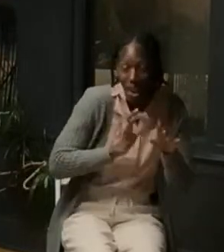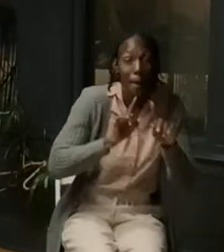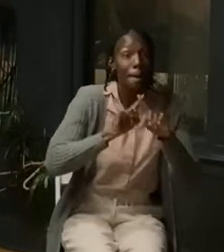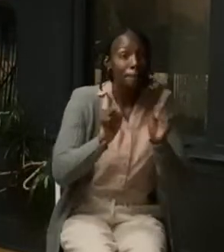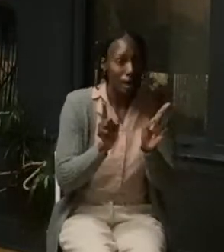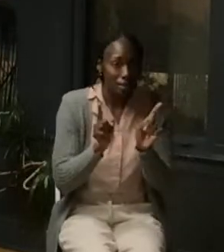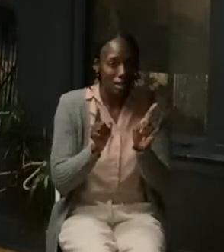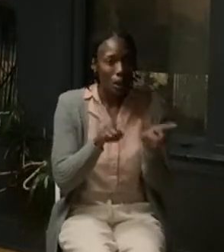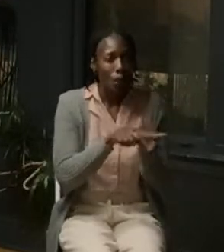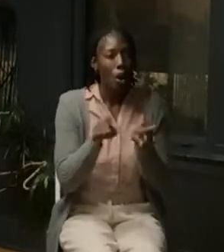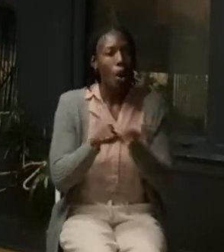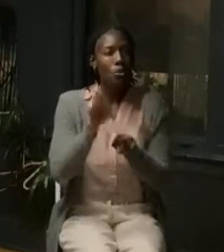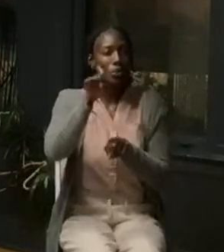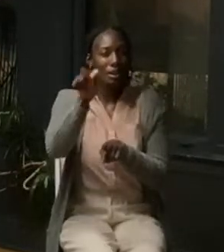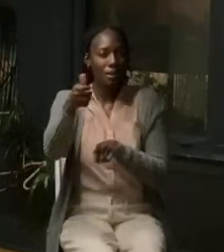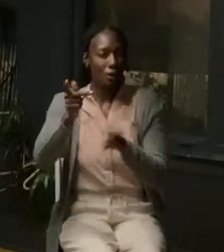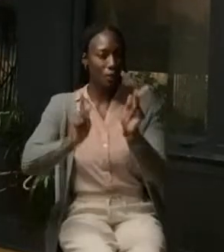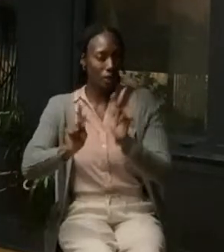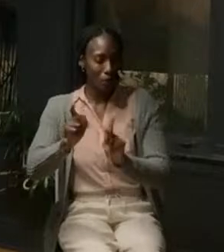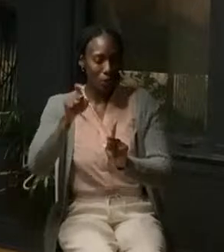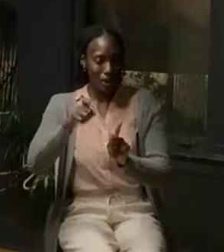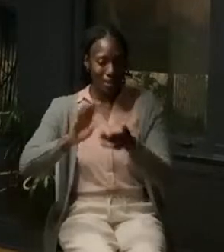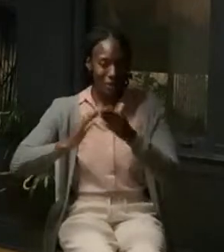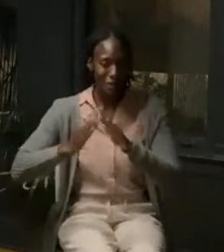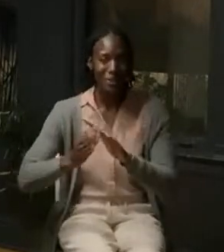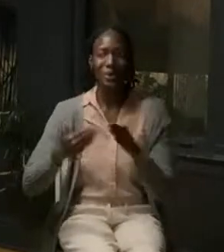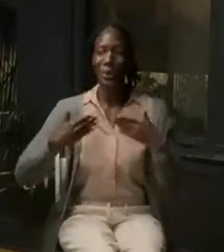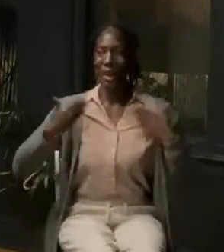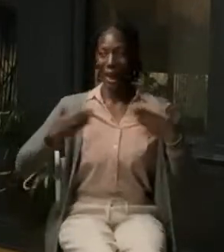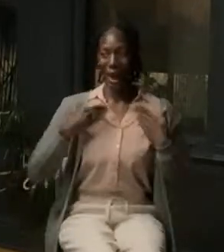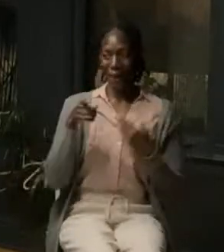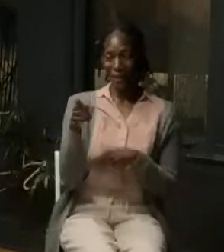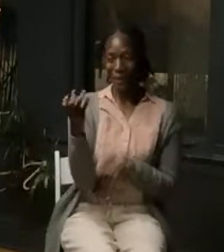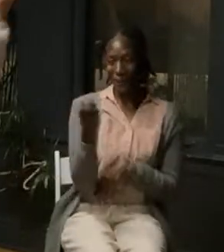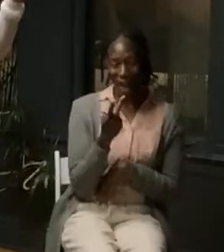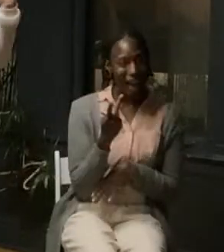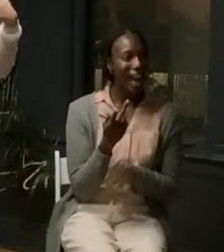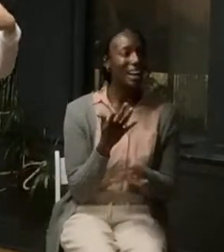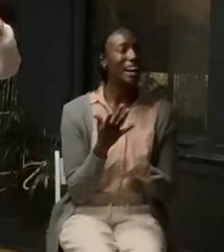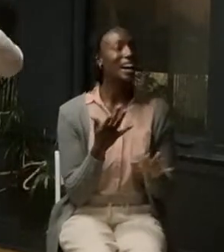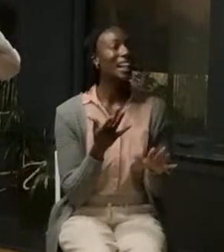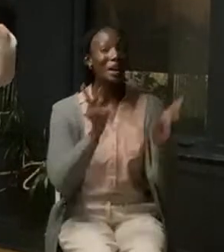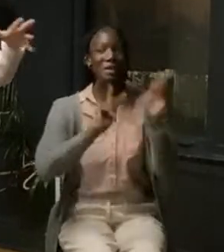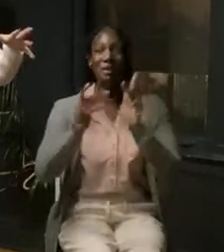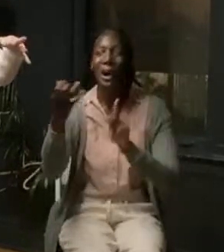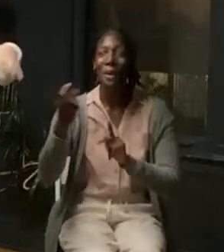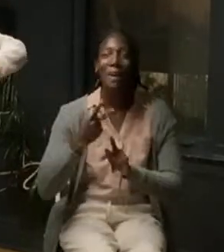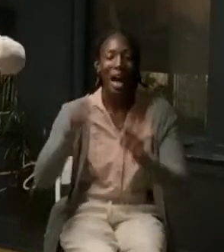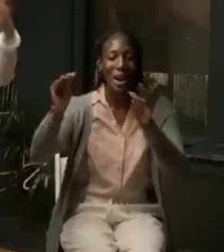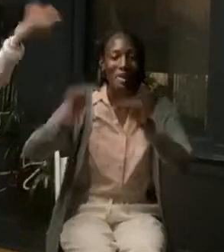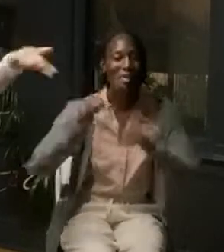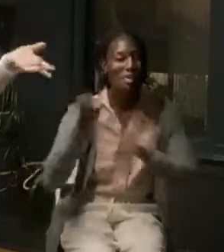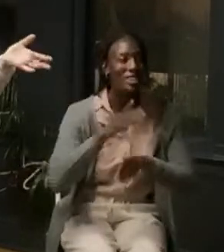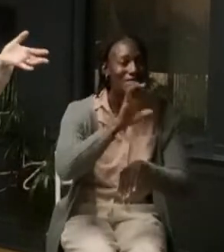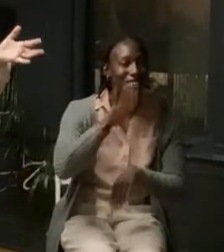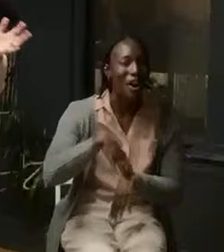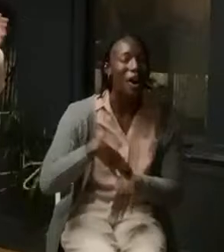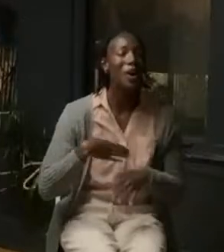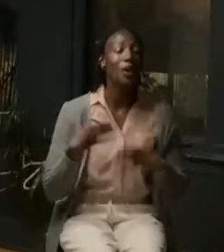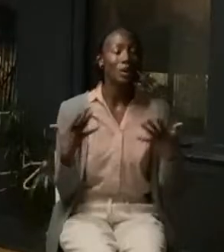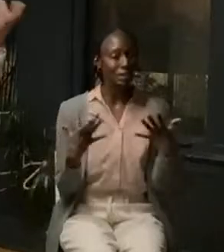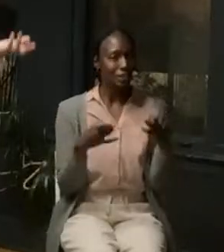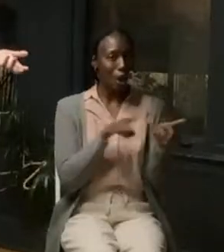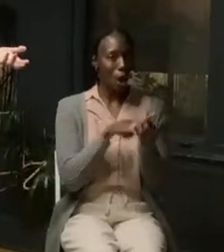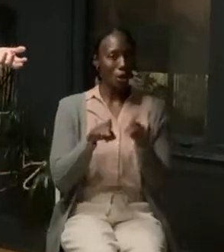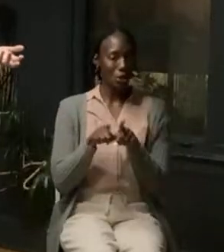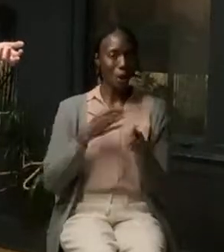people, and we need community. I'm so happy you're back. We've got people who come back, who've moved back to Chicago, which is also a campaign that I